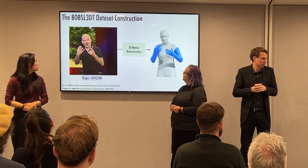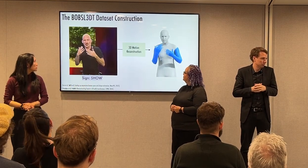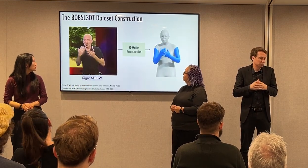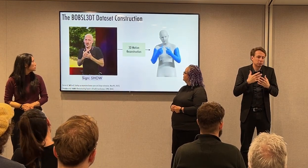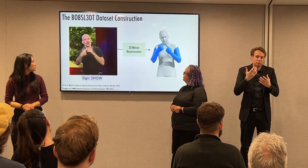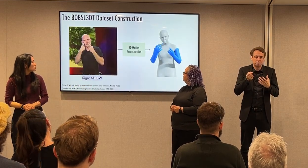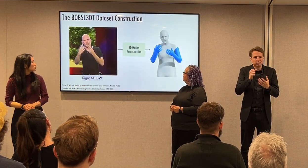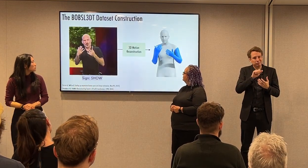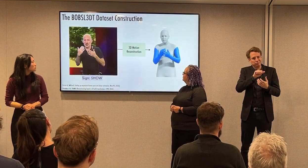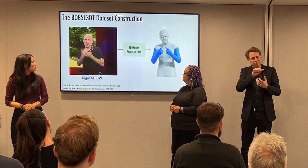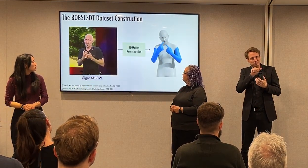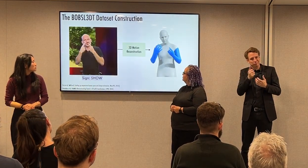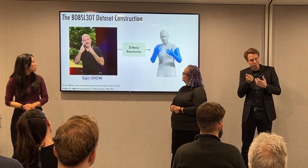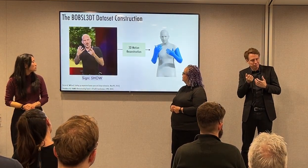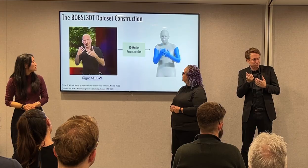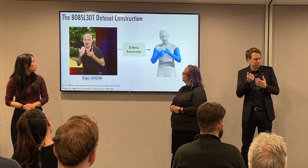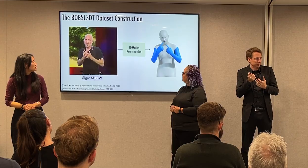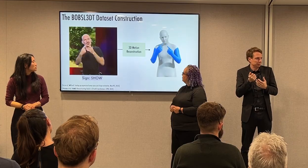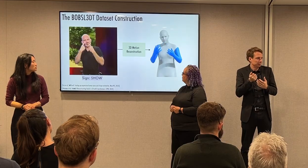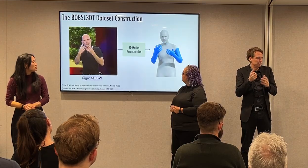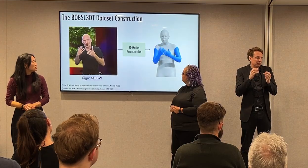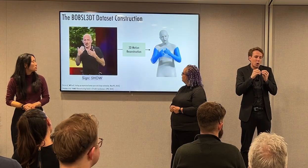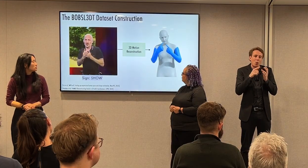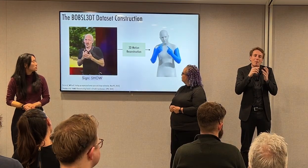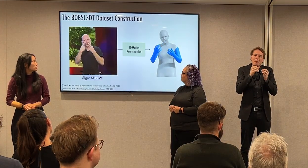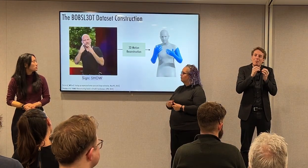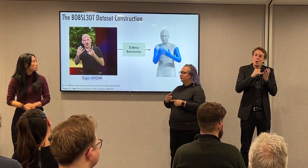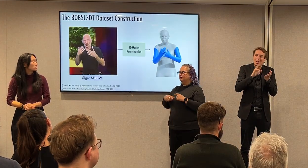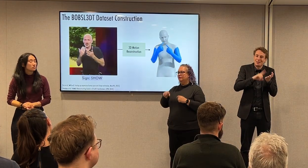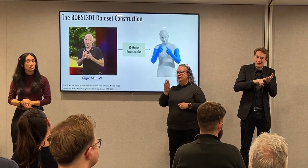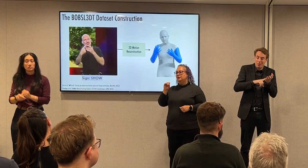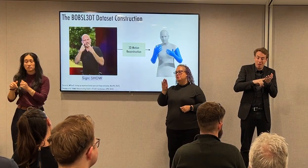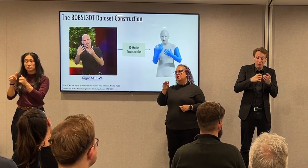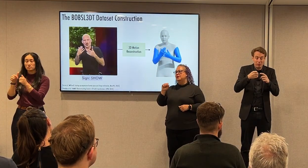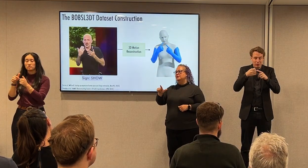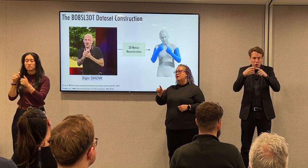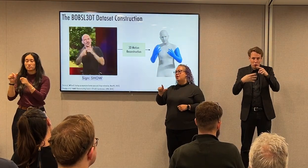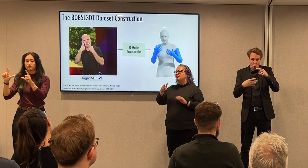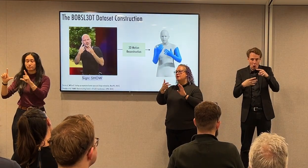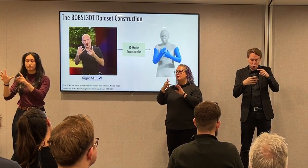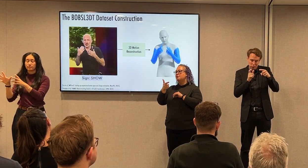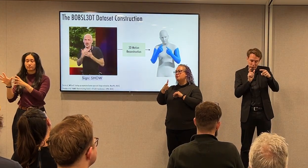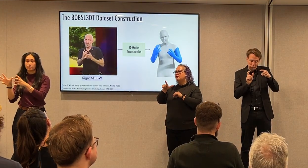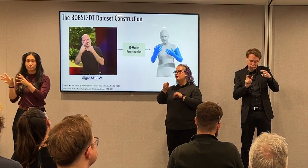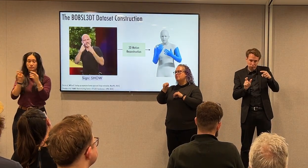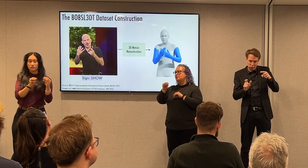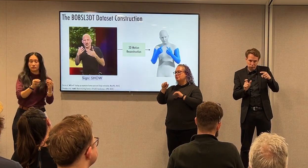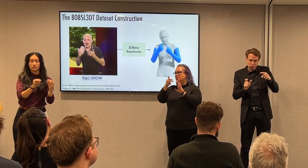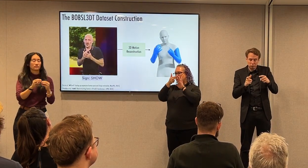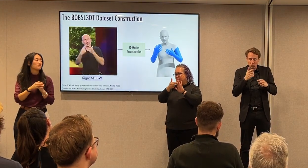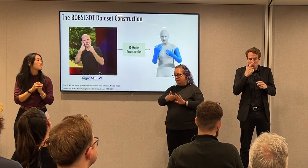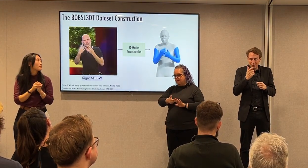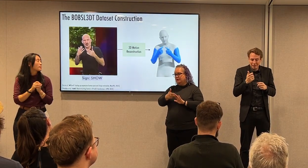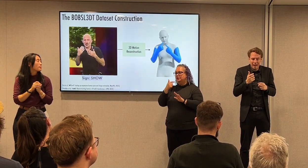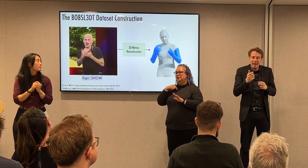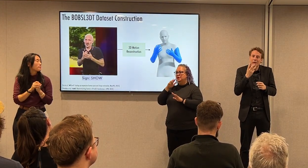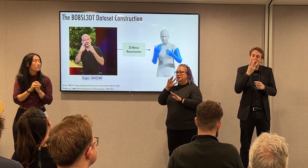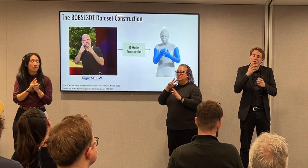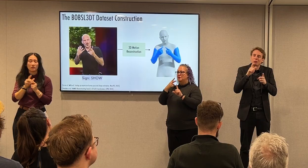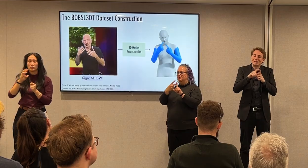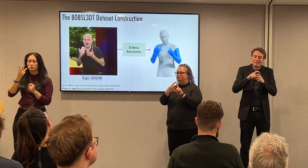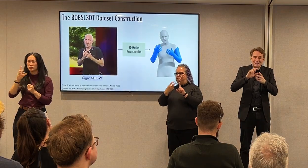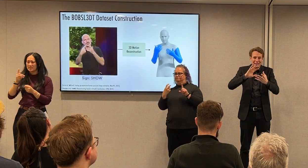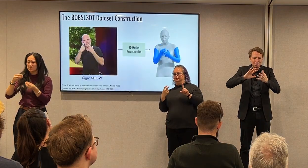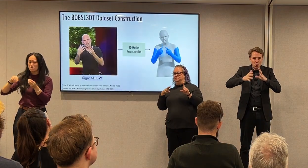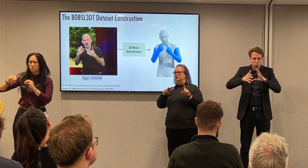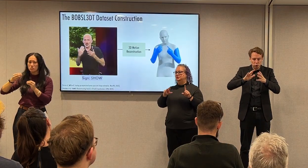And from these BabSL gloss samples, we're going to extract the 3D motion